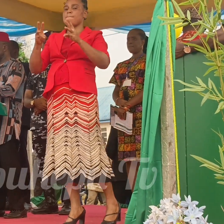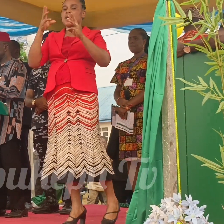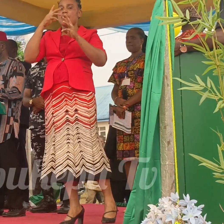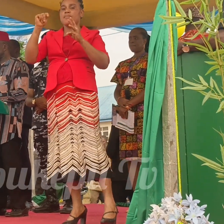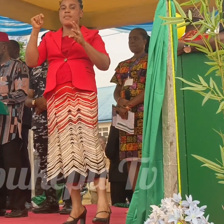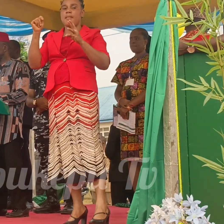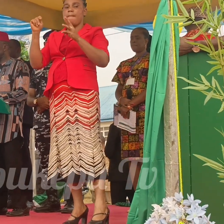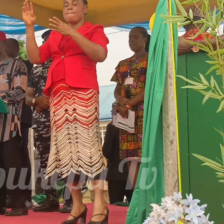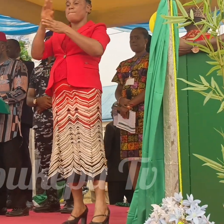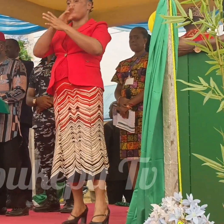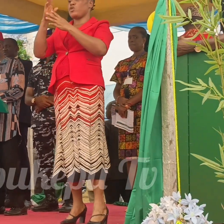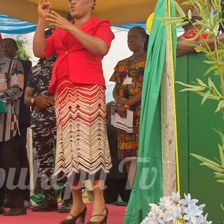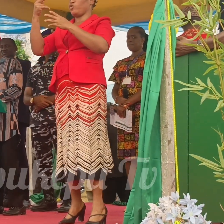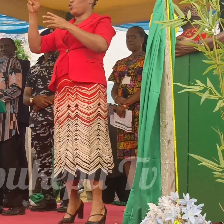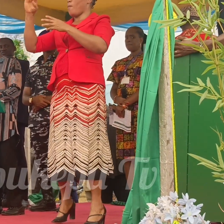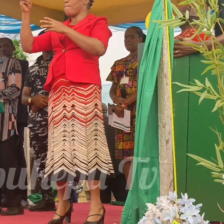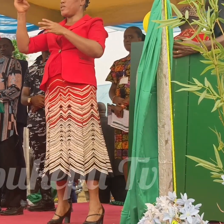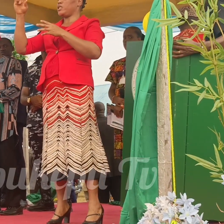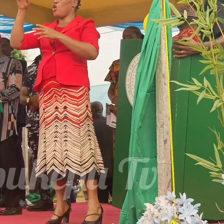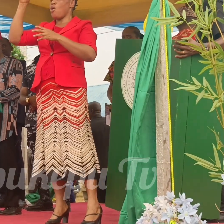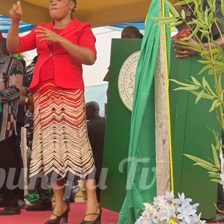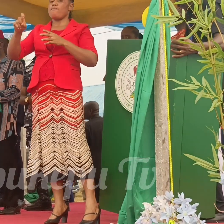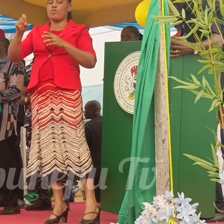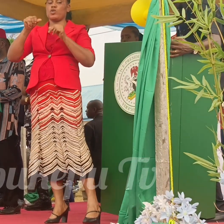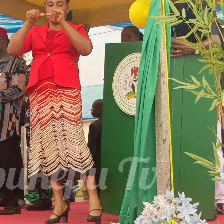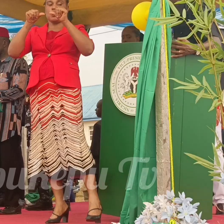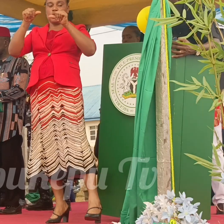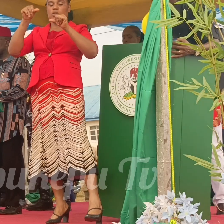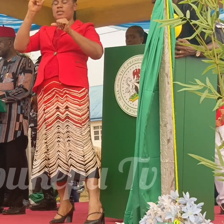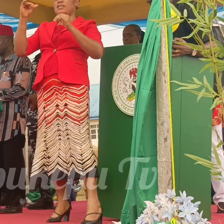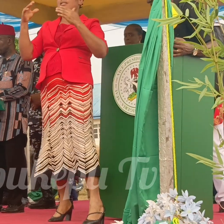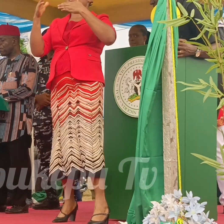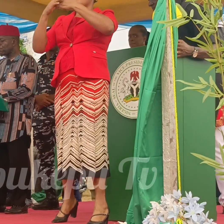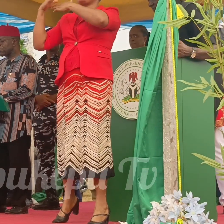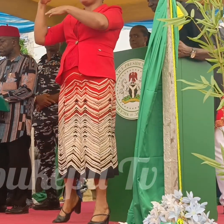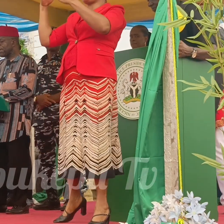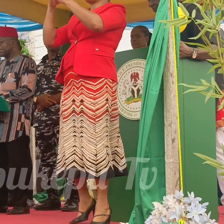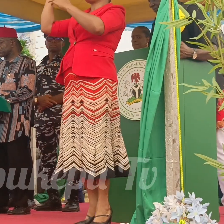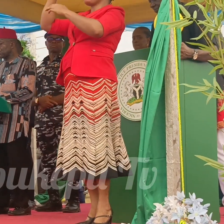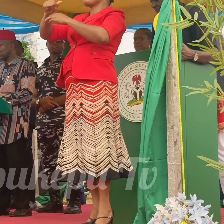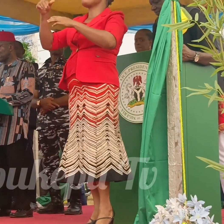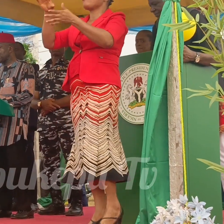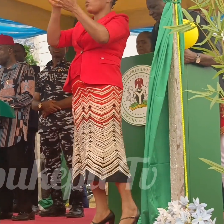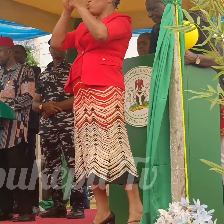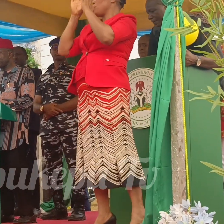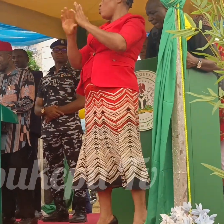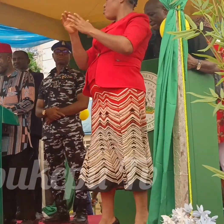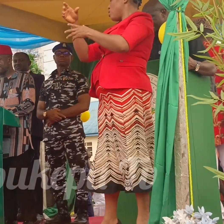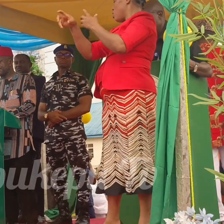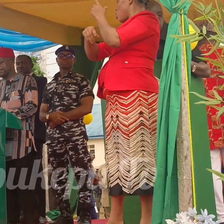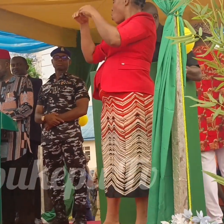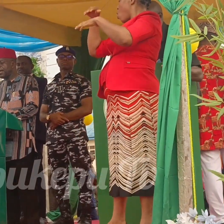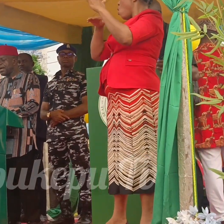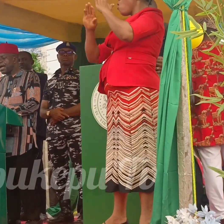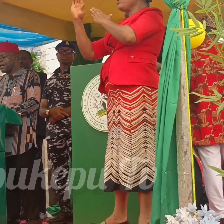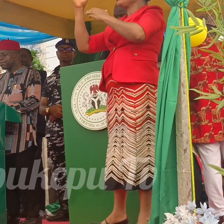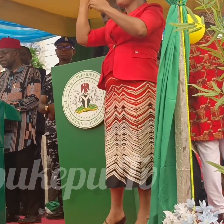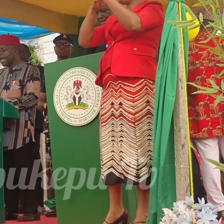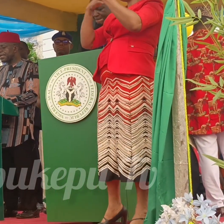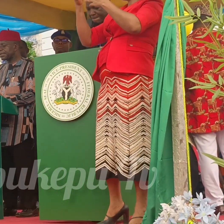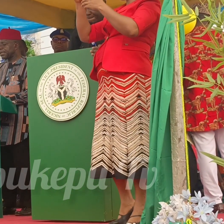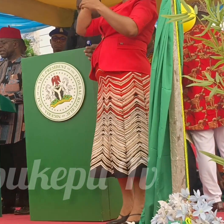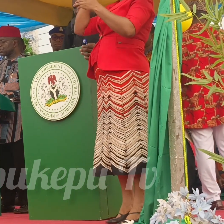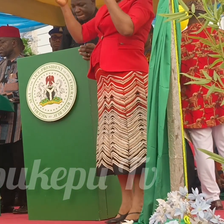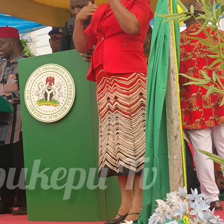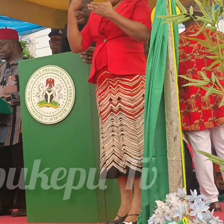business division of Geometric must consistently guard against any form of customer extortion under whatever guise. I am